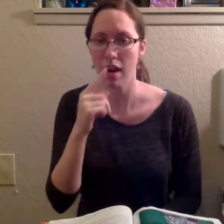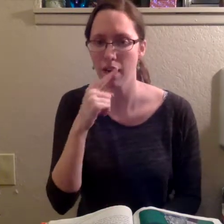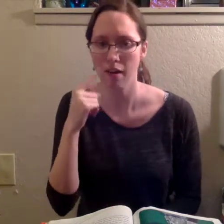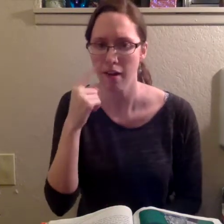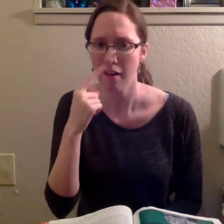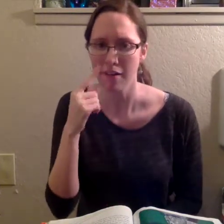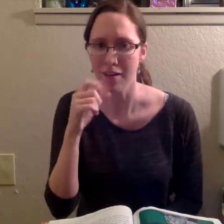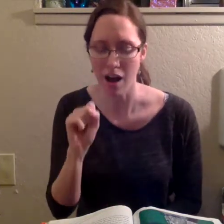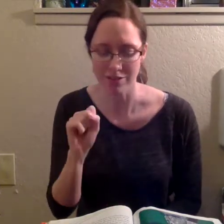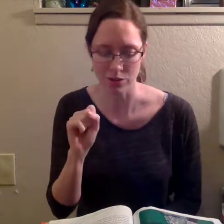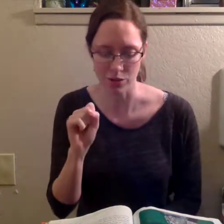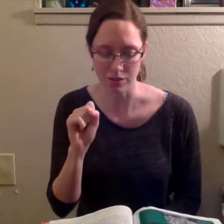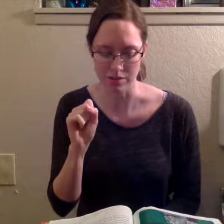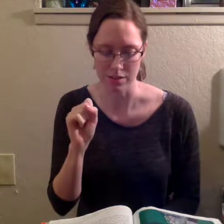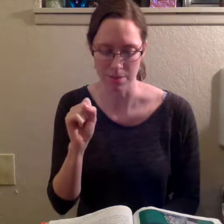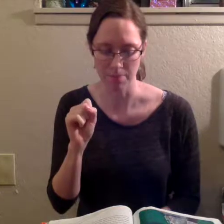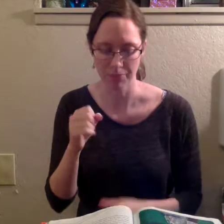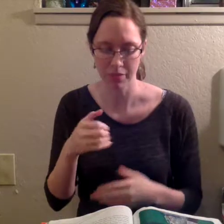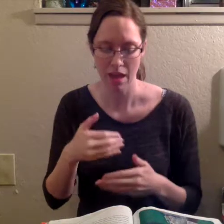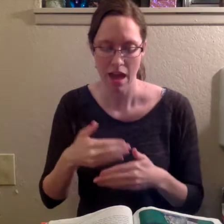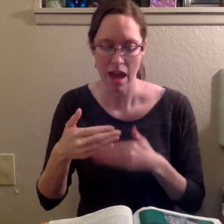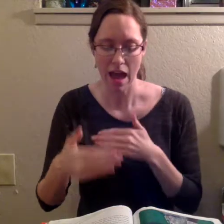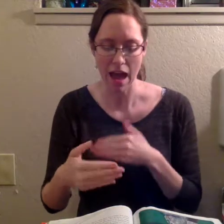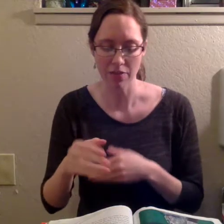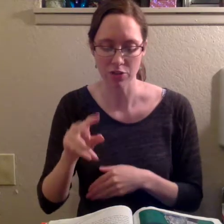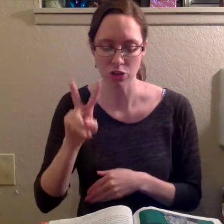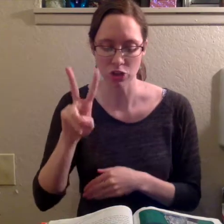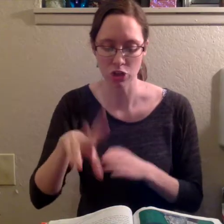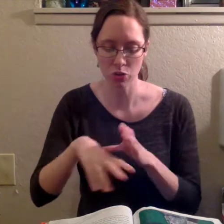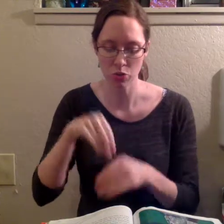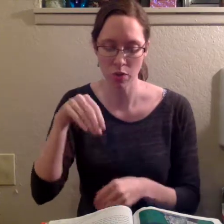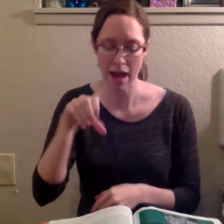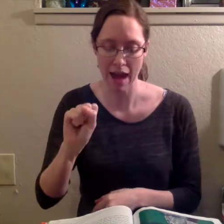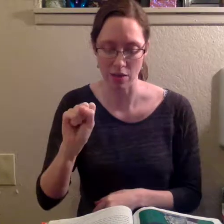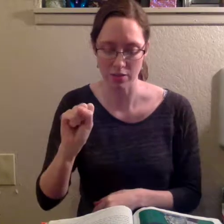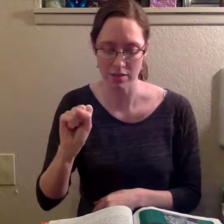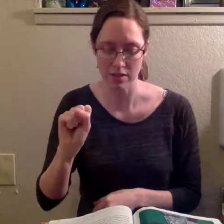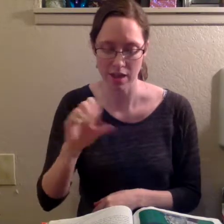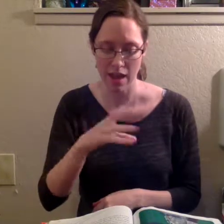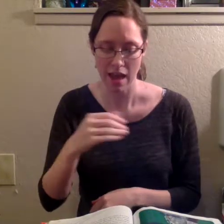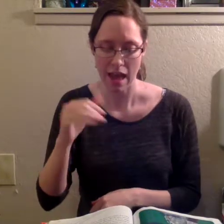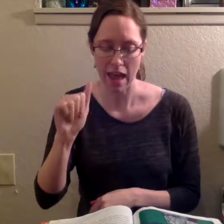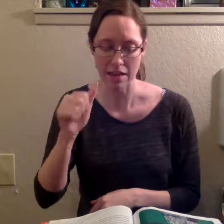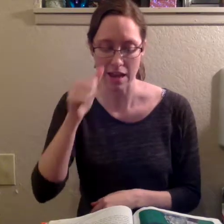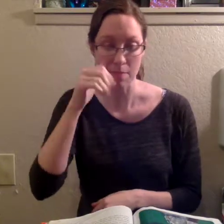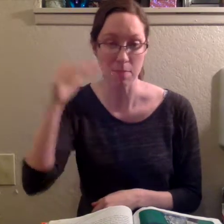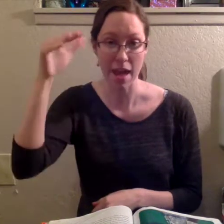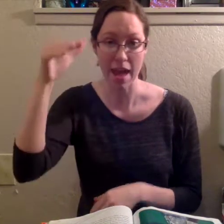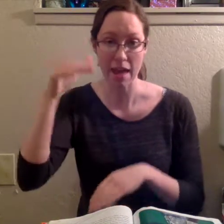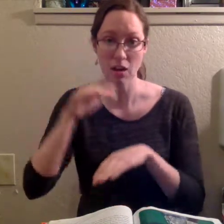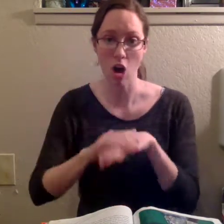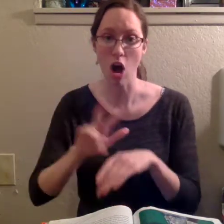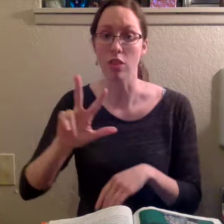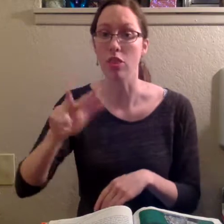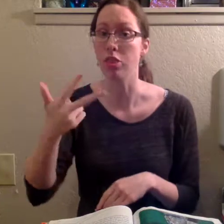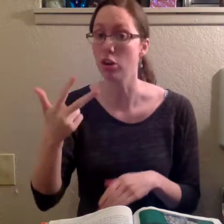their nostrils. After 2 outs and a man on